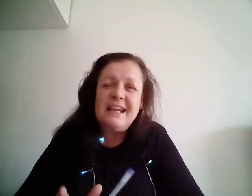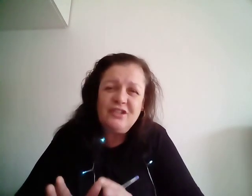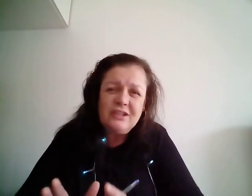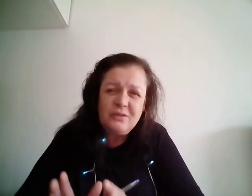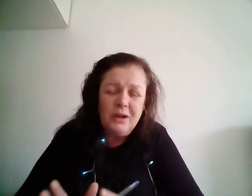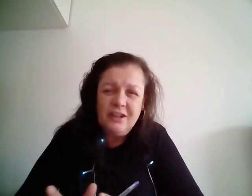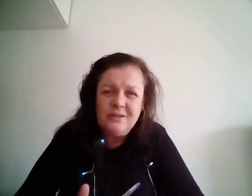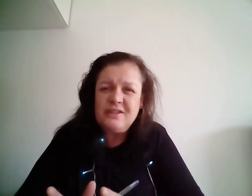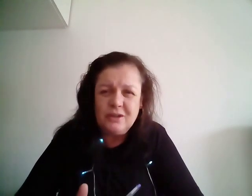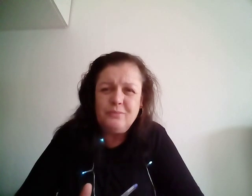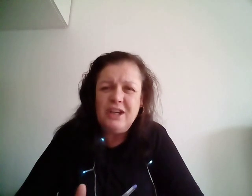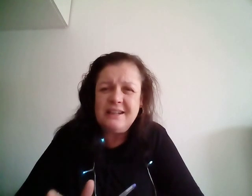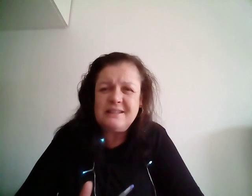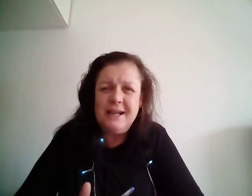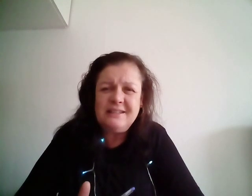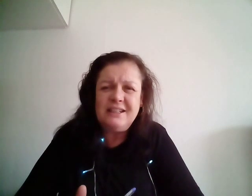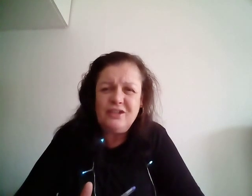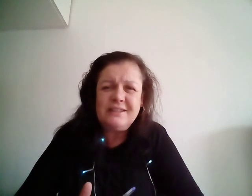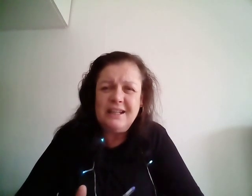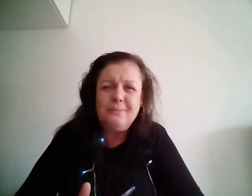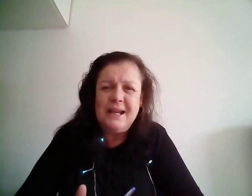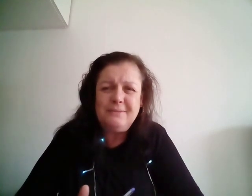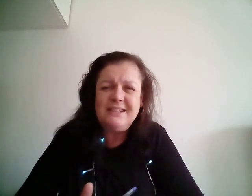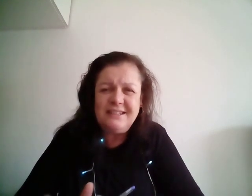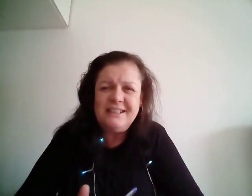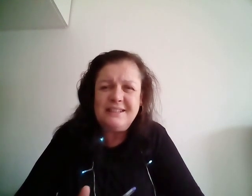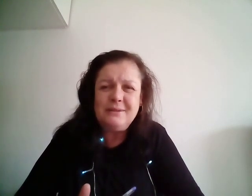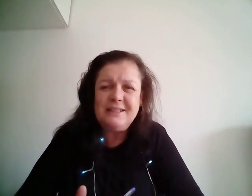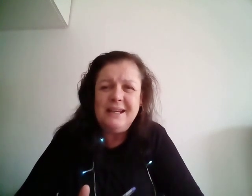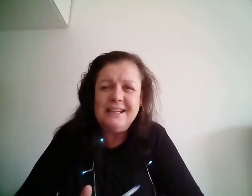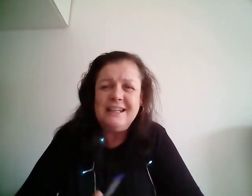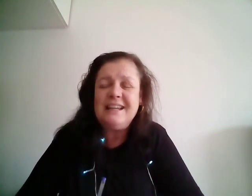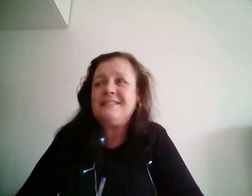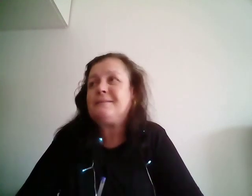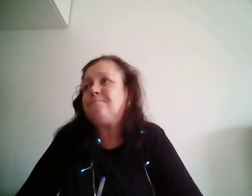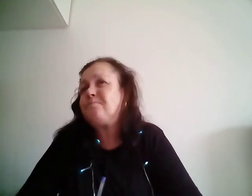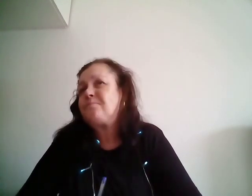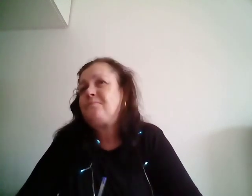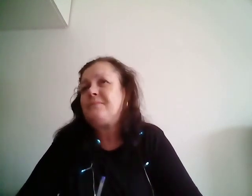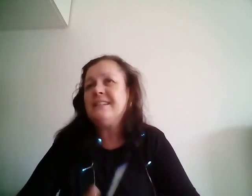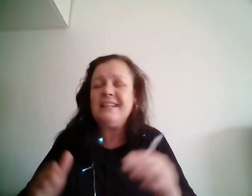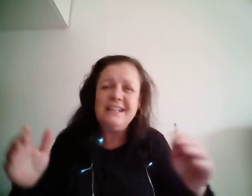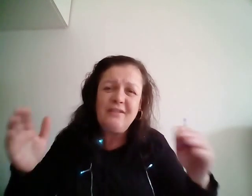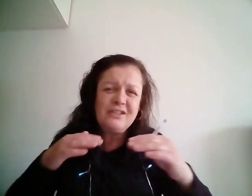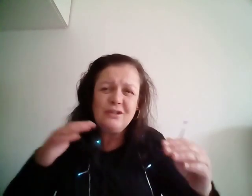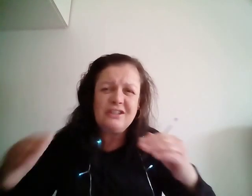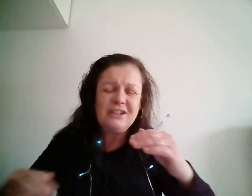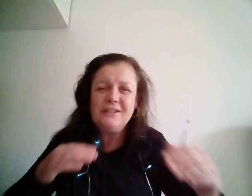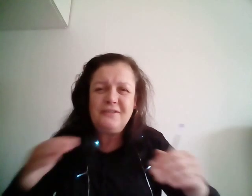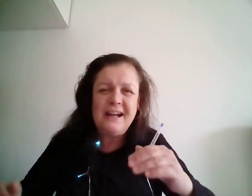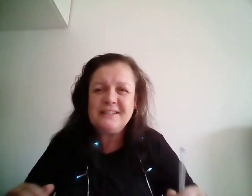it's just one of those subjects, my delicious little babies. Do you see what I mean? Yes, so you're never sort of gonna find